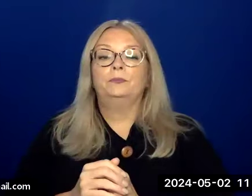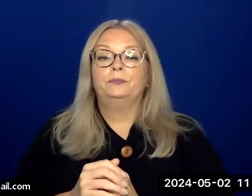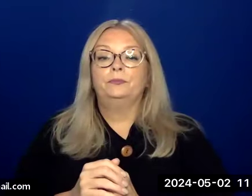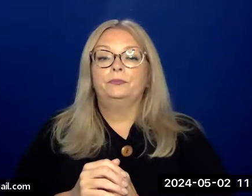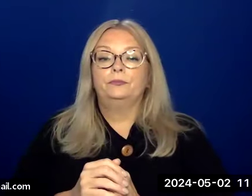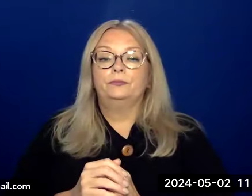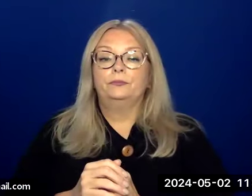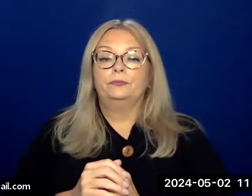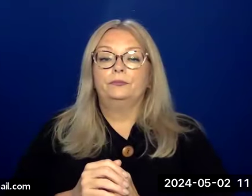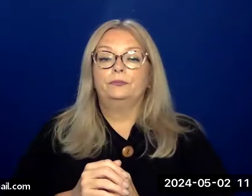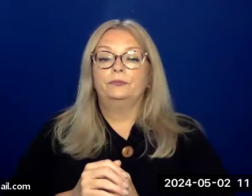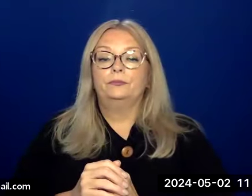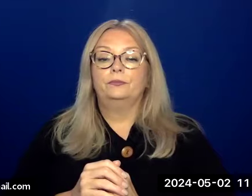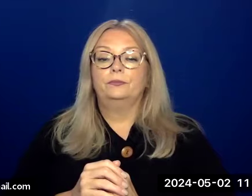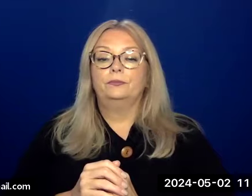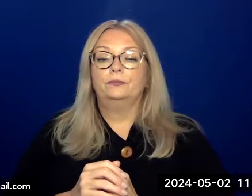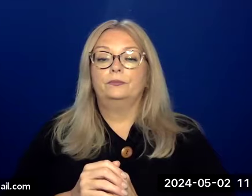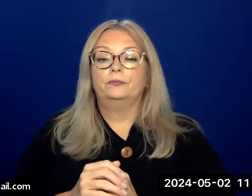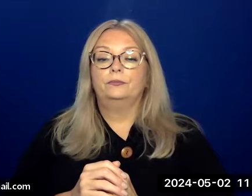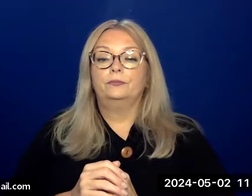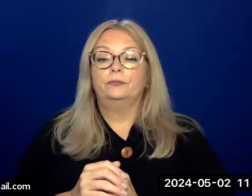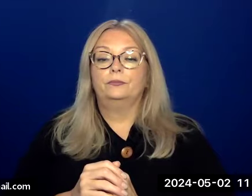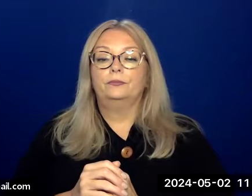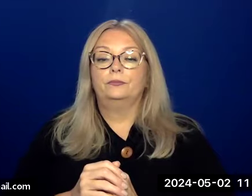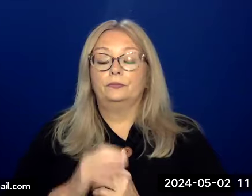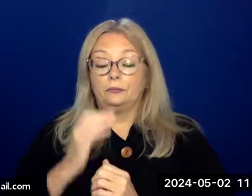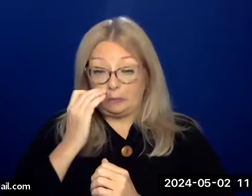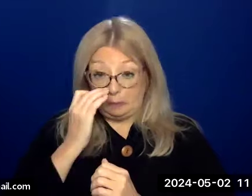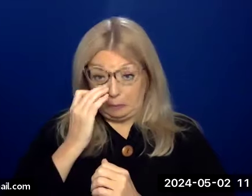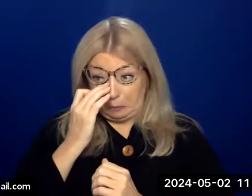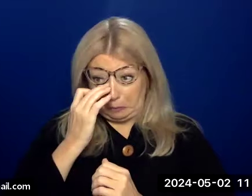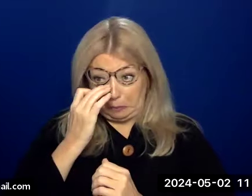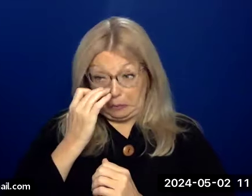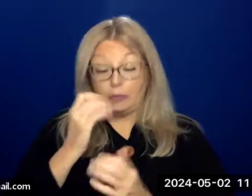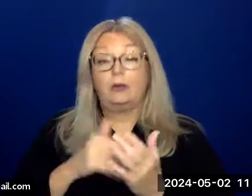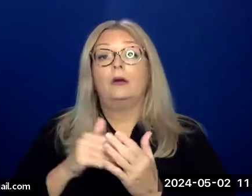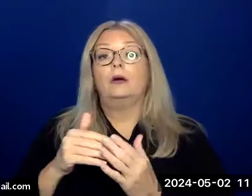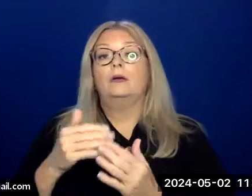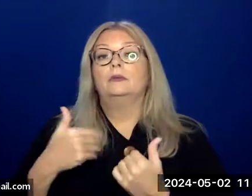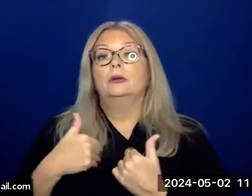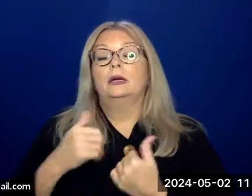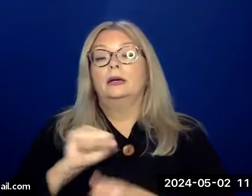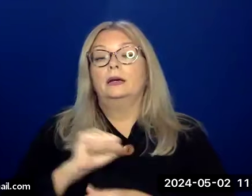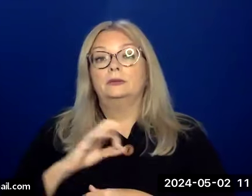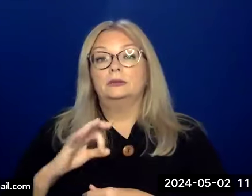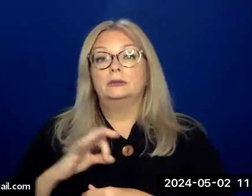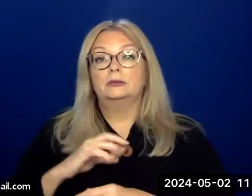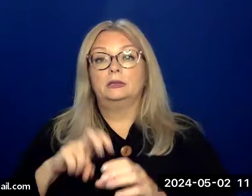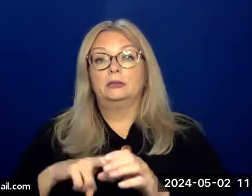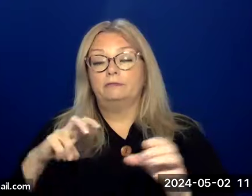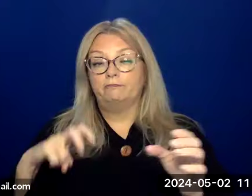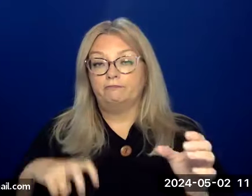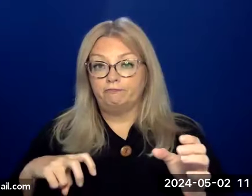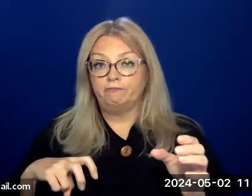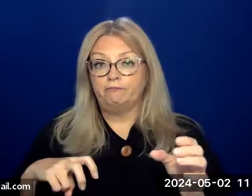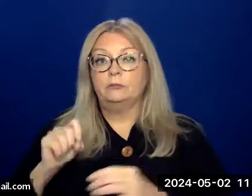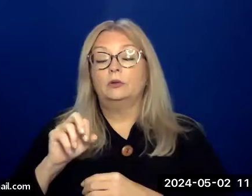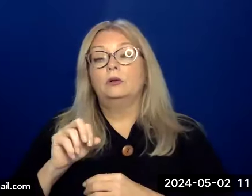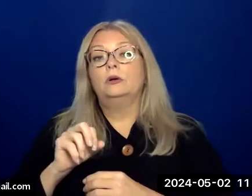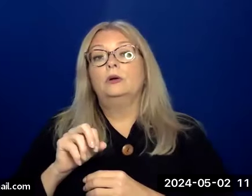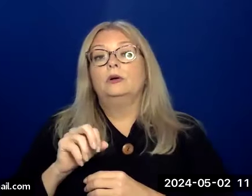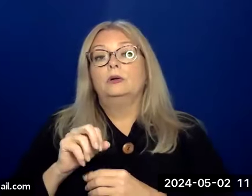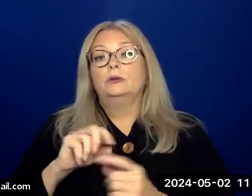We not infrequently have staff who leave their position and or the agency